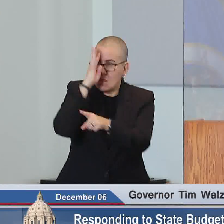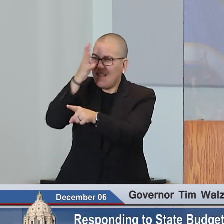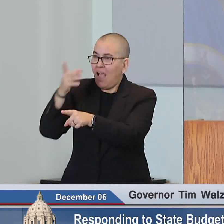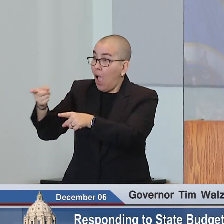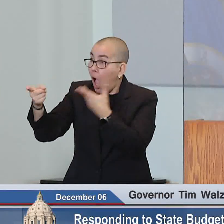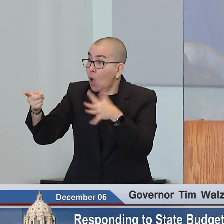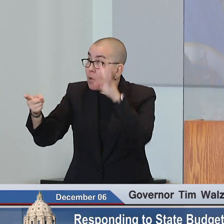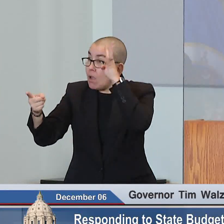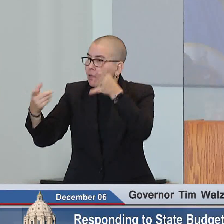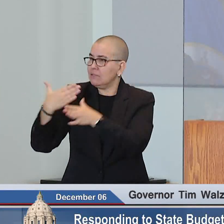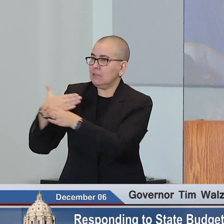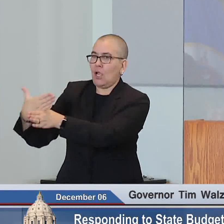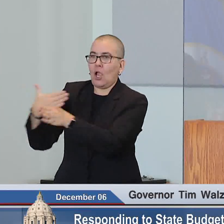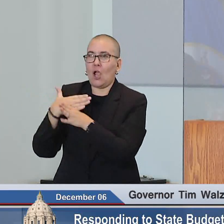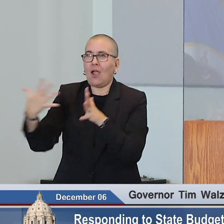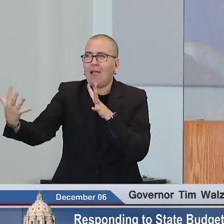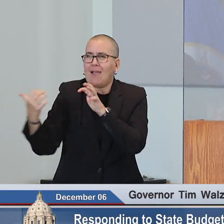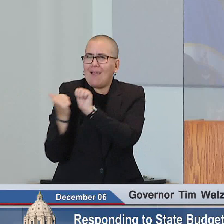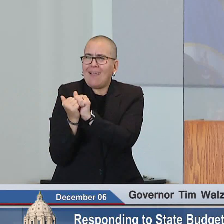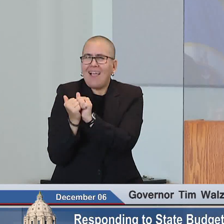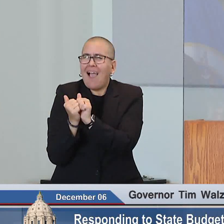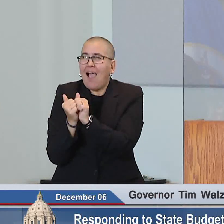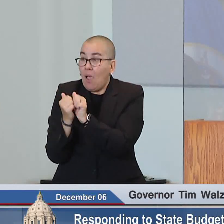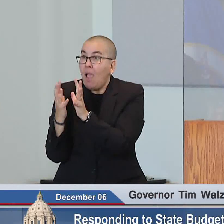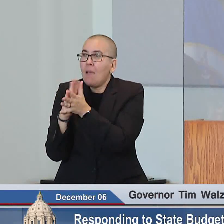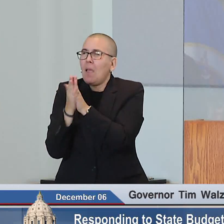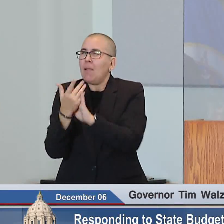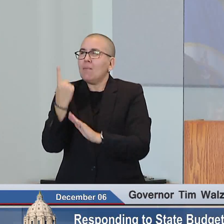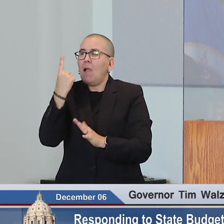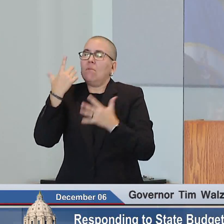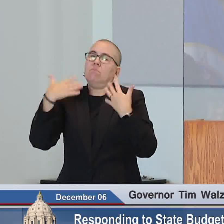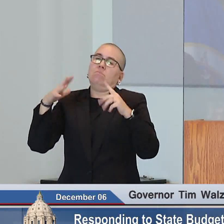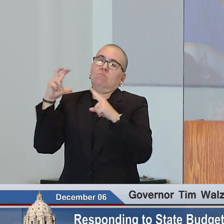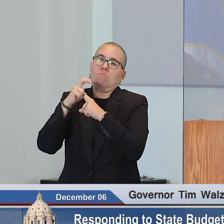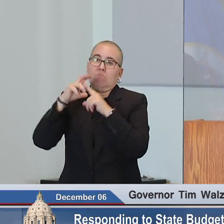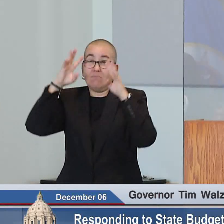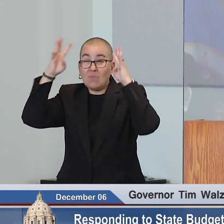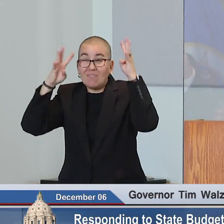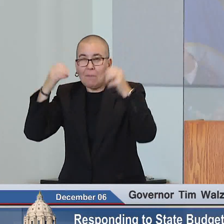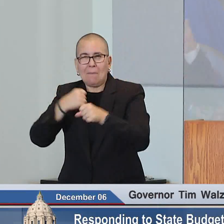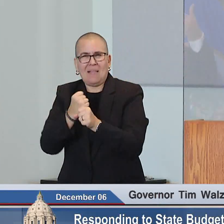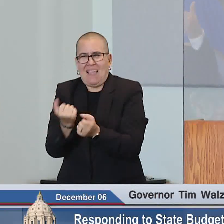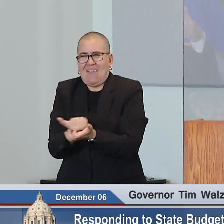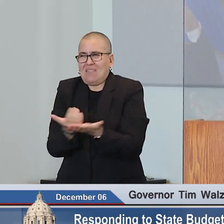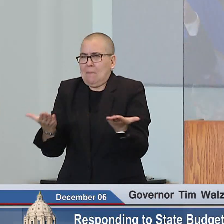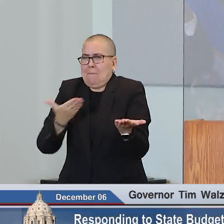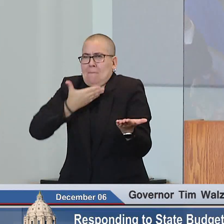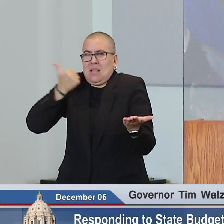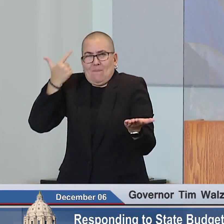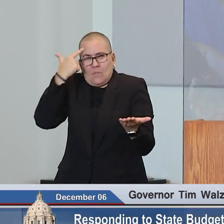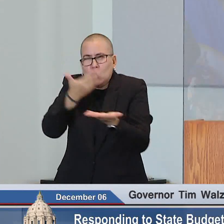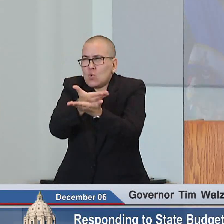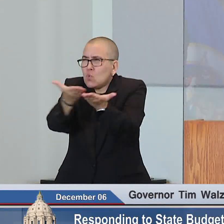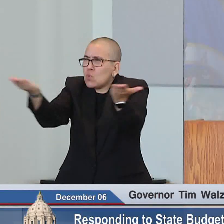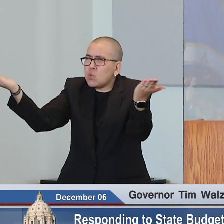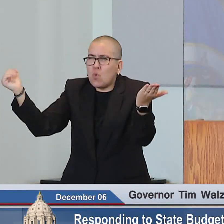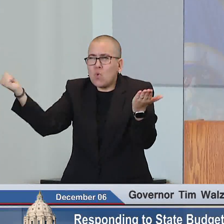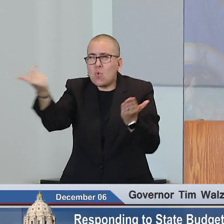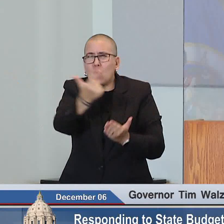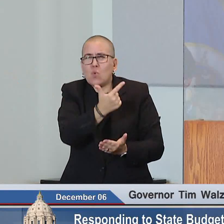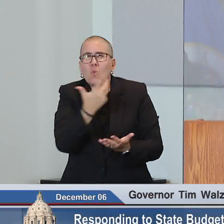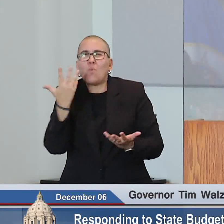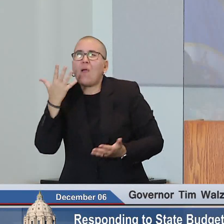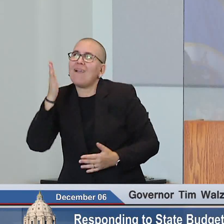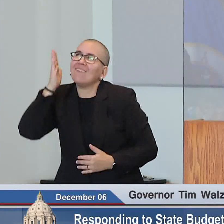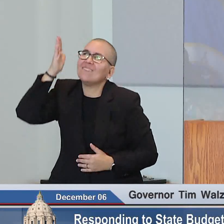wheel. We should be looking at ways that we can make that wheel work better for the folks who are out there, and think about what is that future horizon going